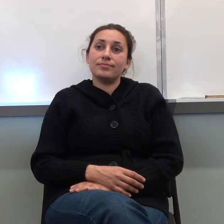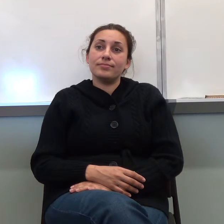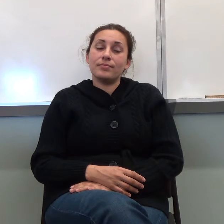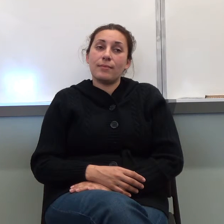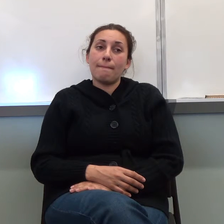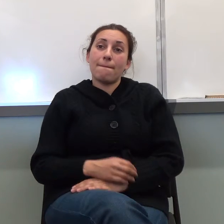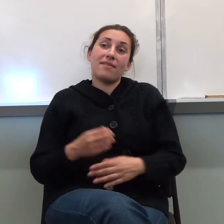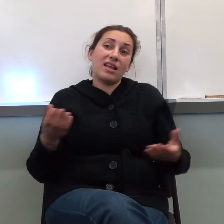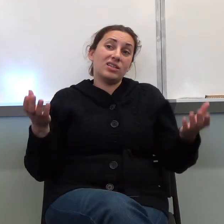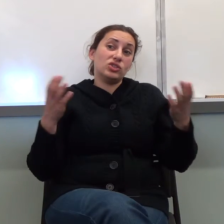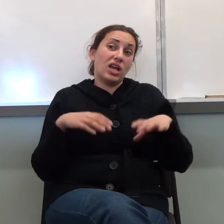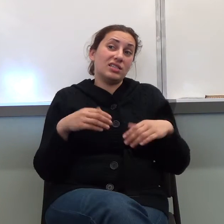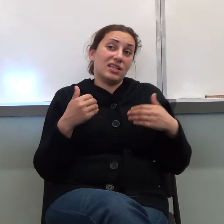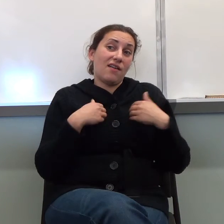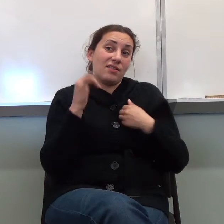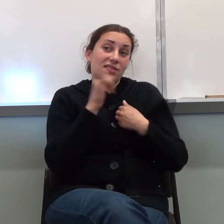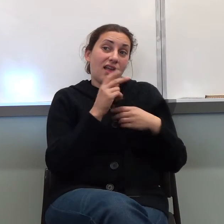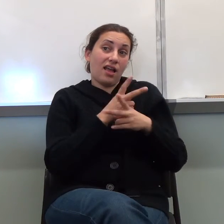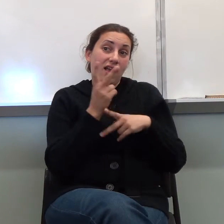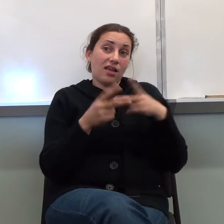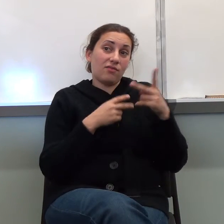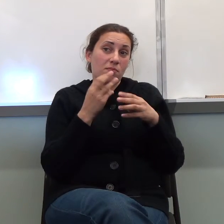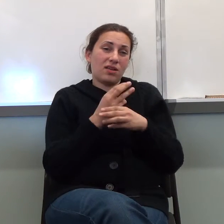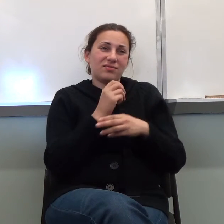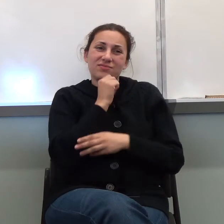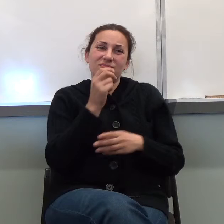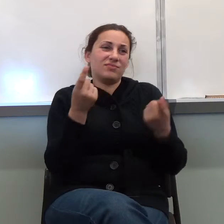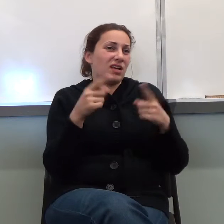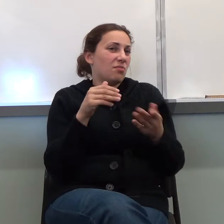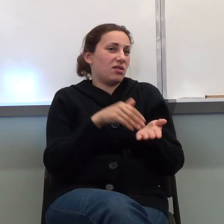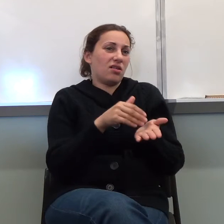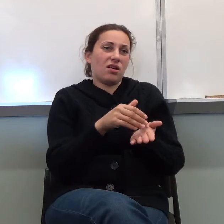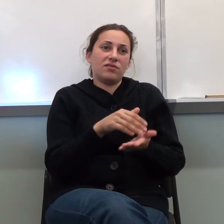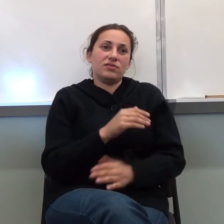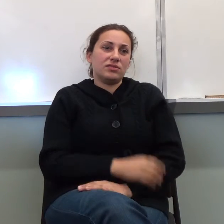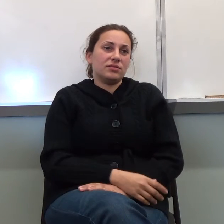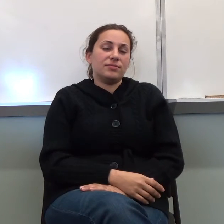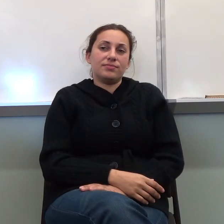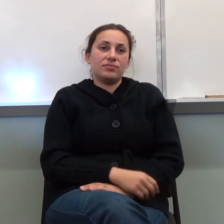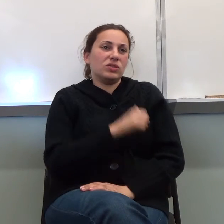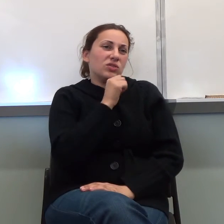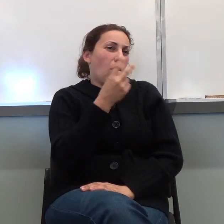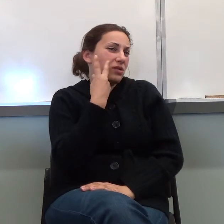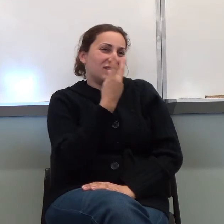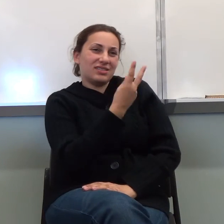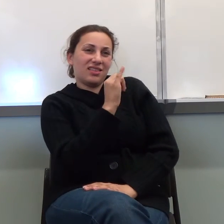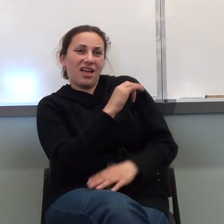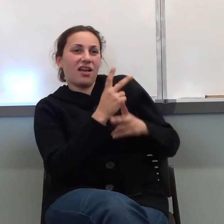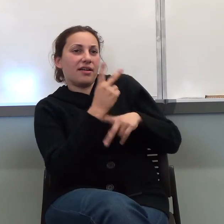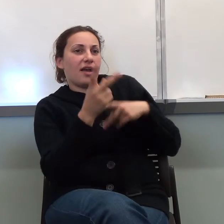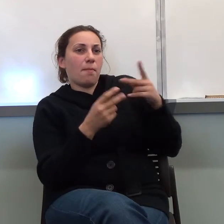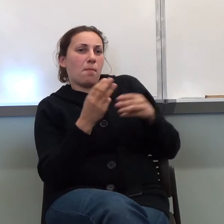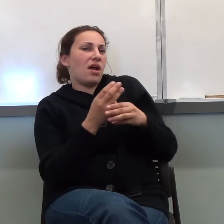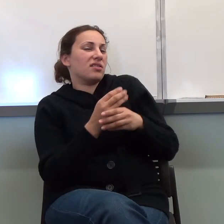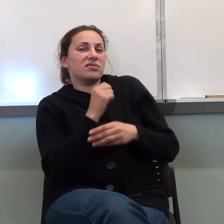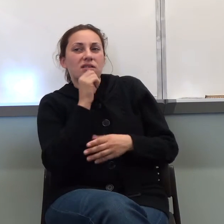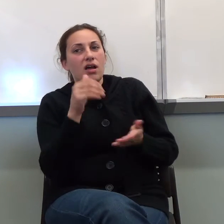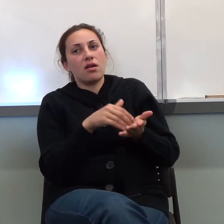Chances of running into this kind of stuff are pretty rare. That's good. It's a pain.